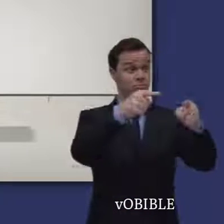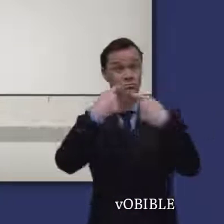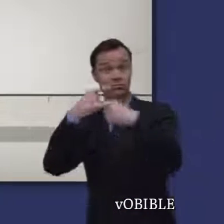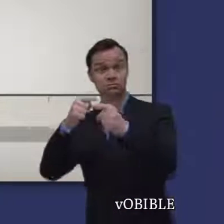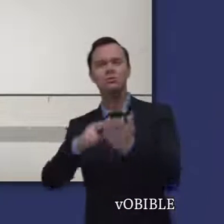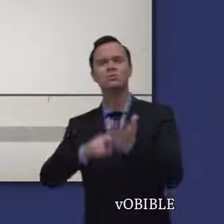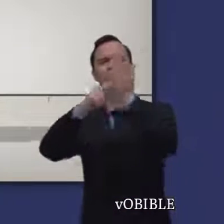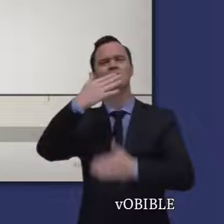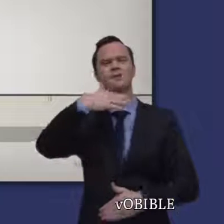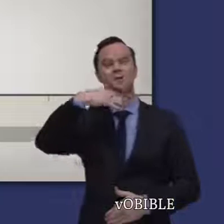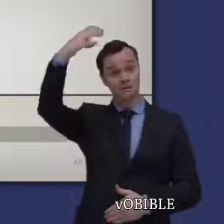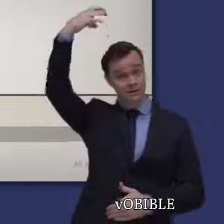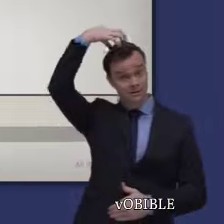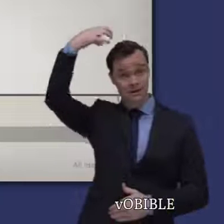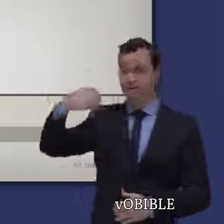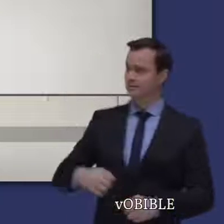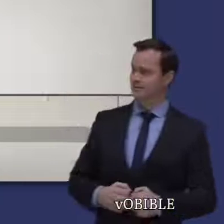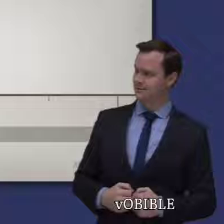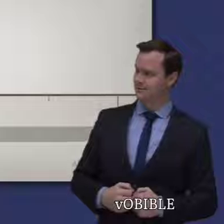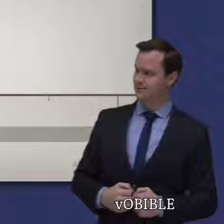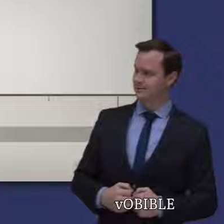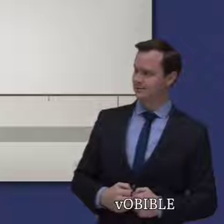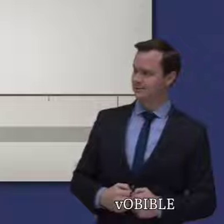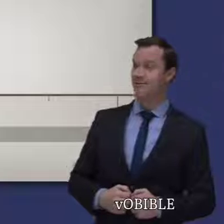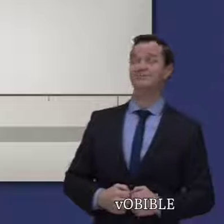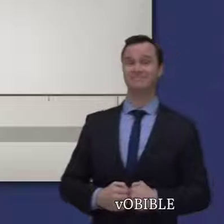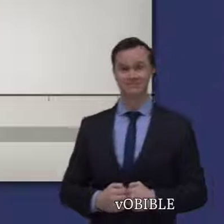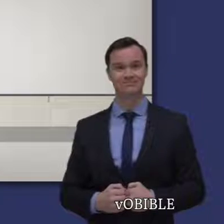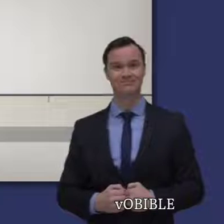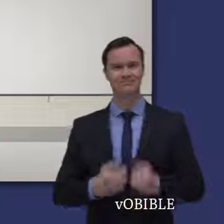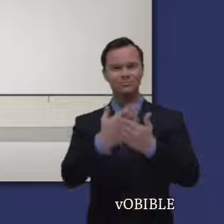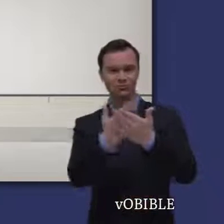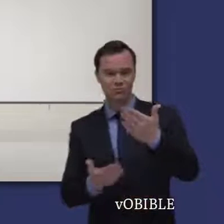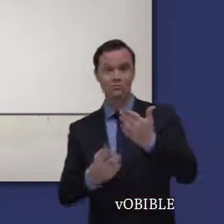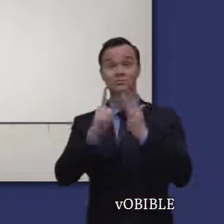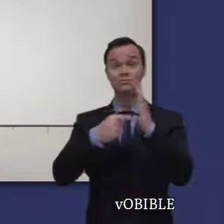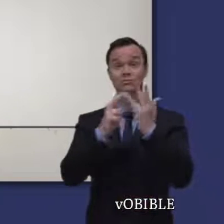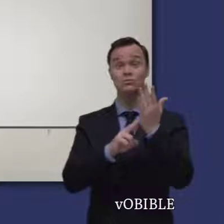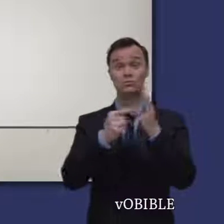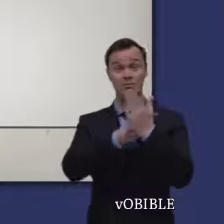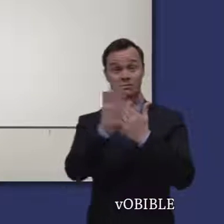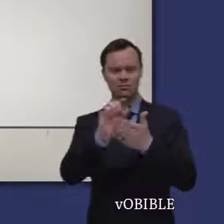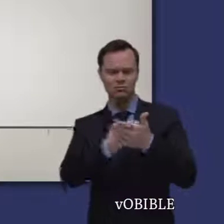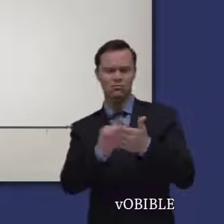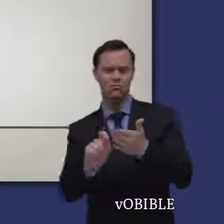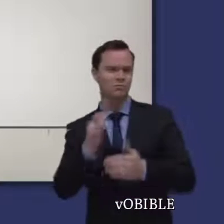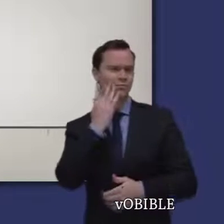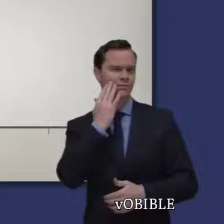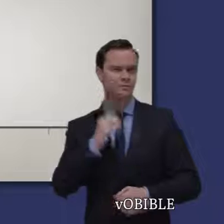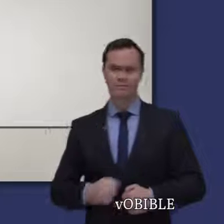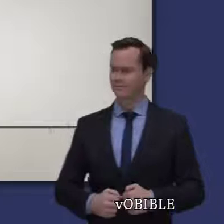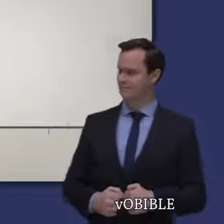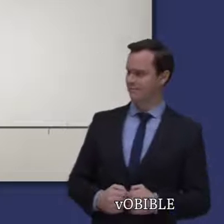Jonah prophesied sometime during the reign of Israel's king Jeroboam II. Jonah wrote the book bearing